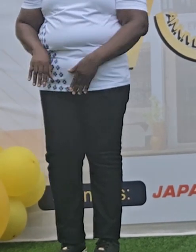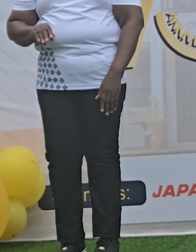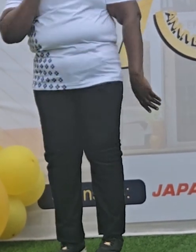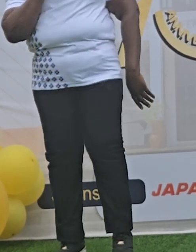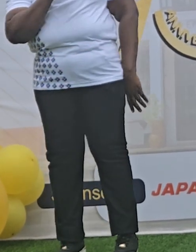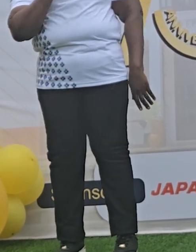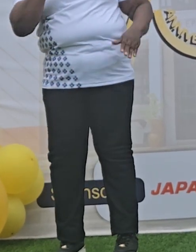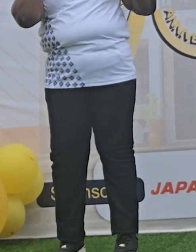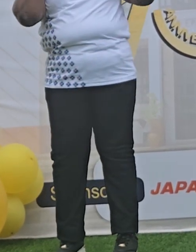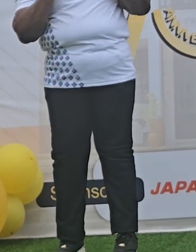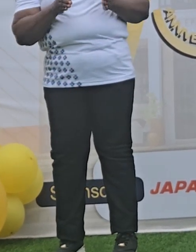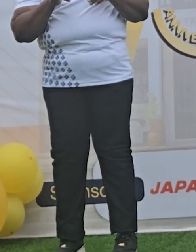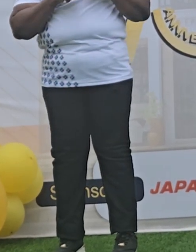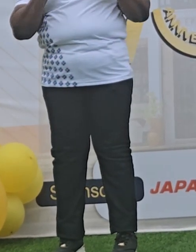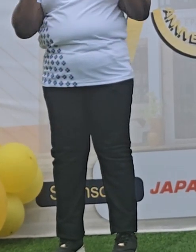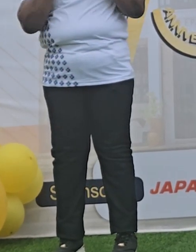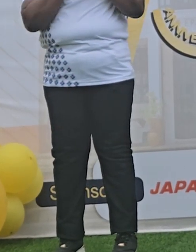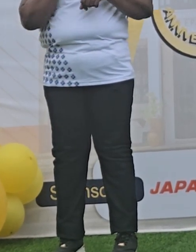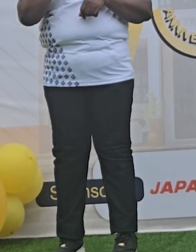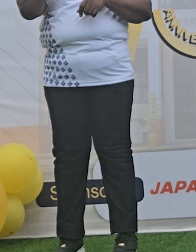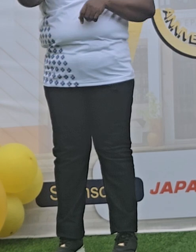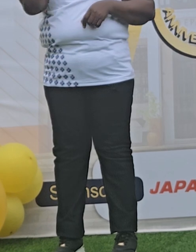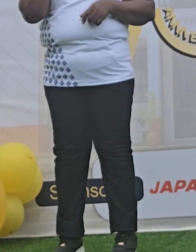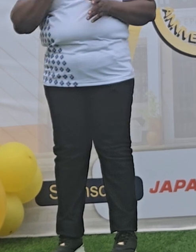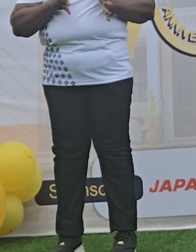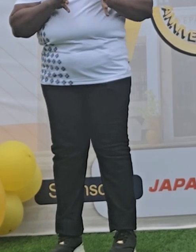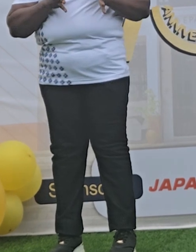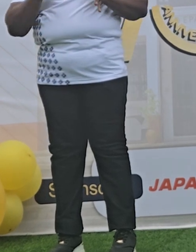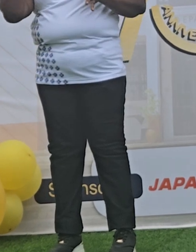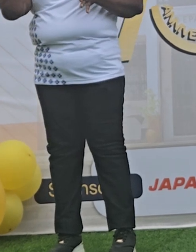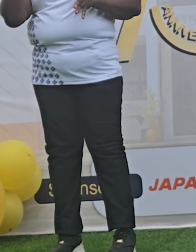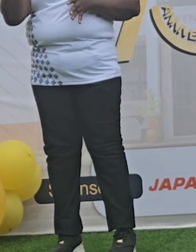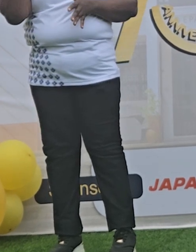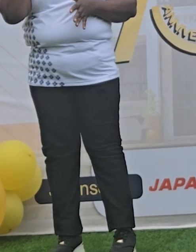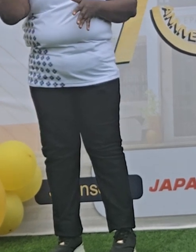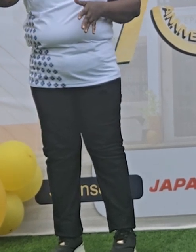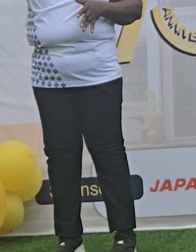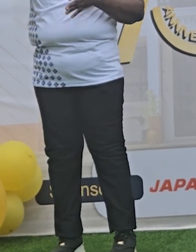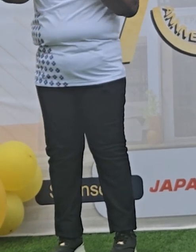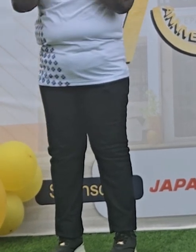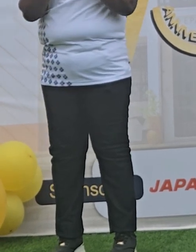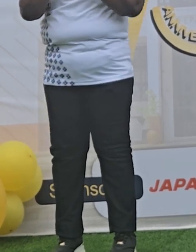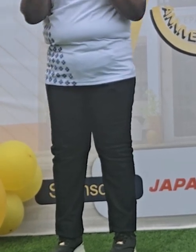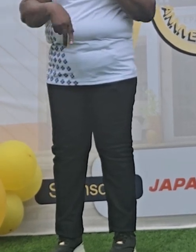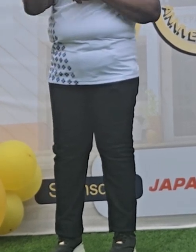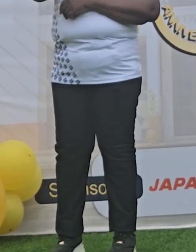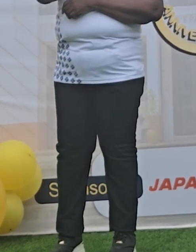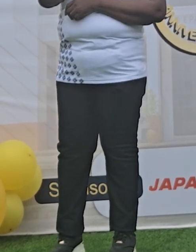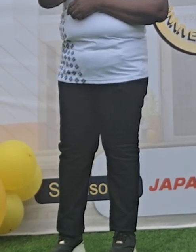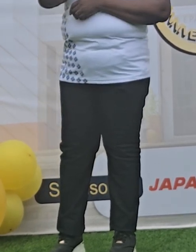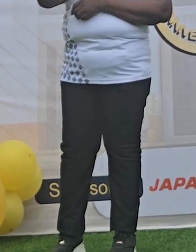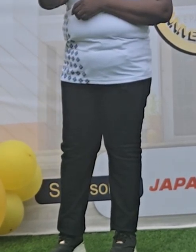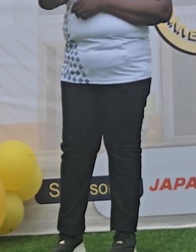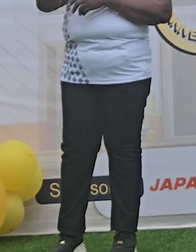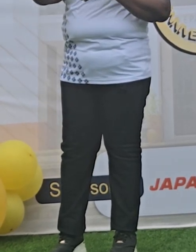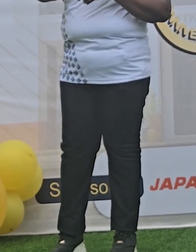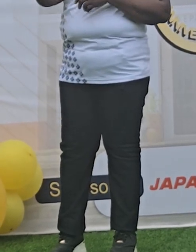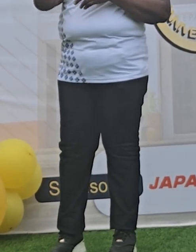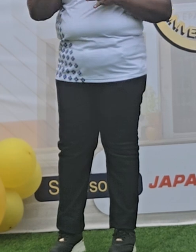into full-time politics. And we know that he later became Prime Minister and so on and so